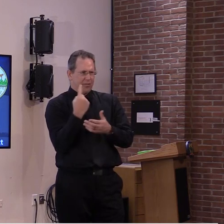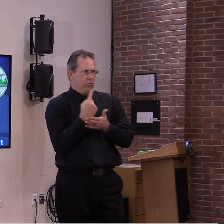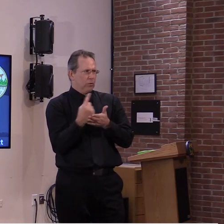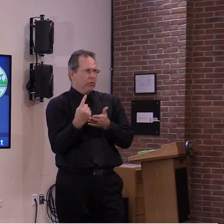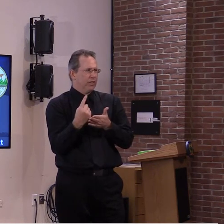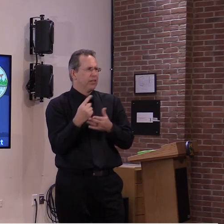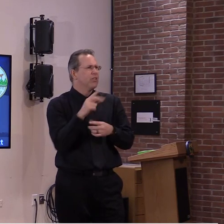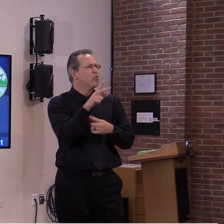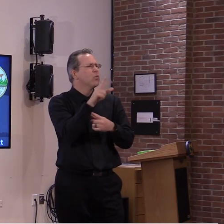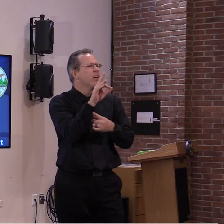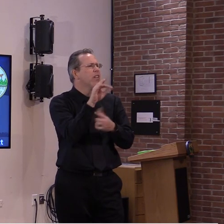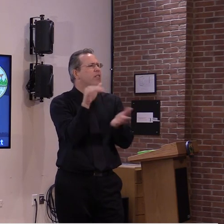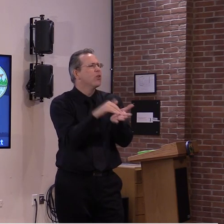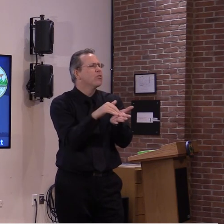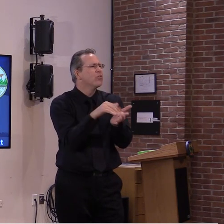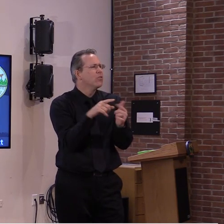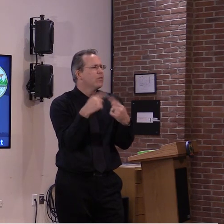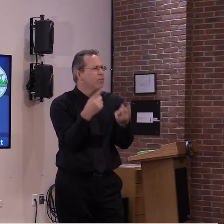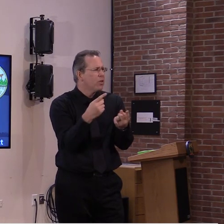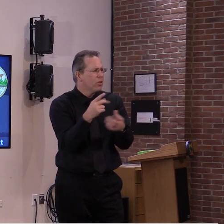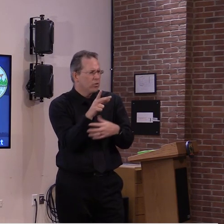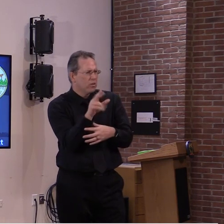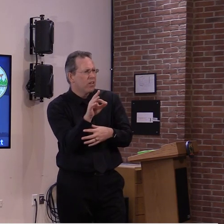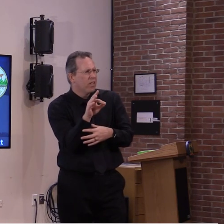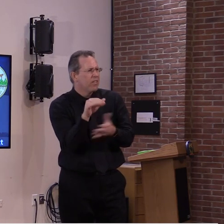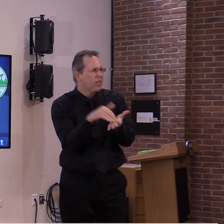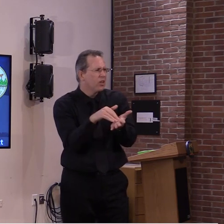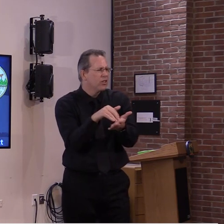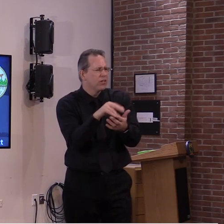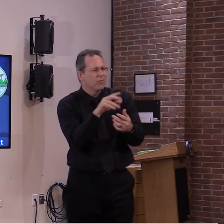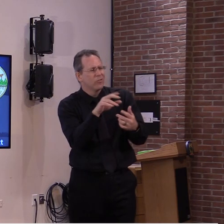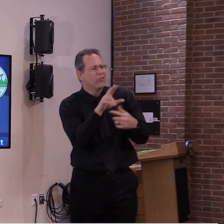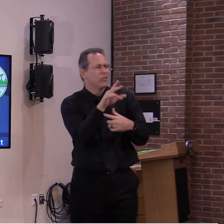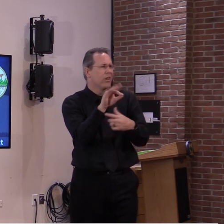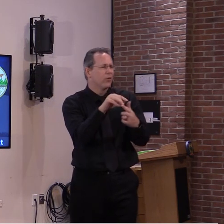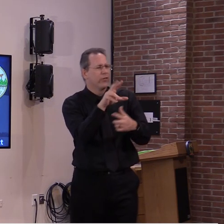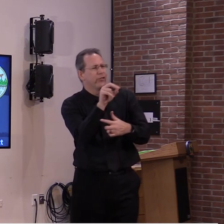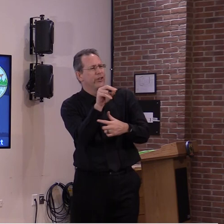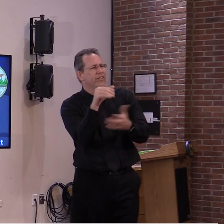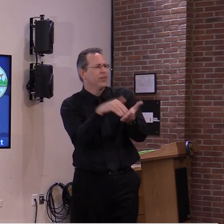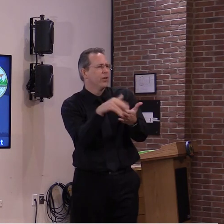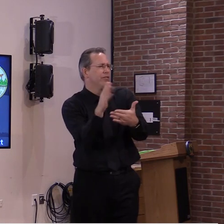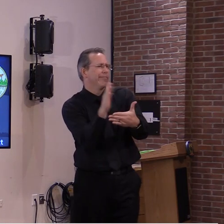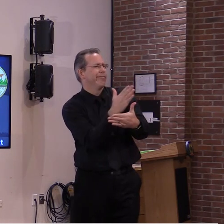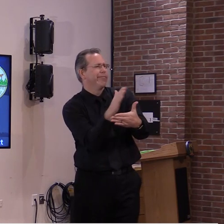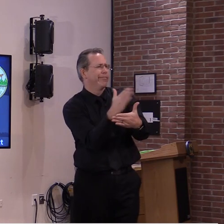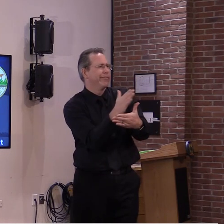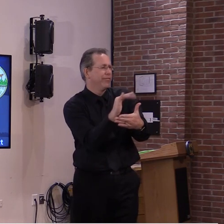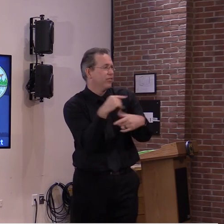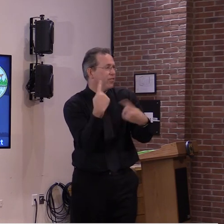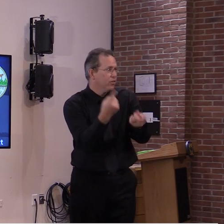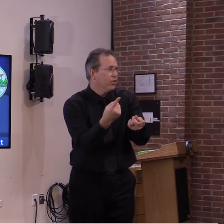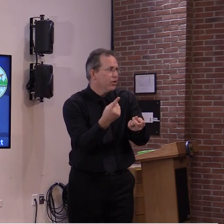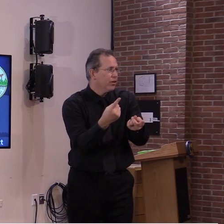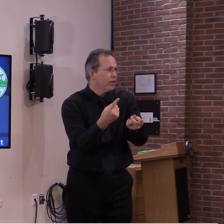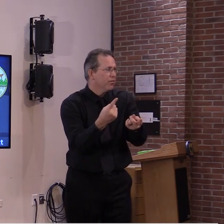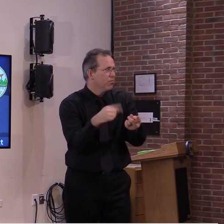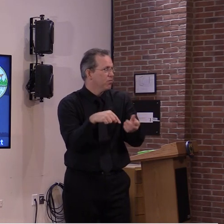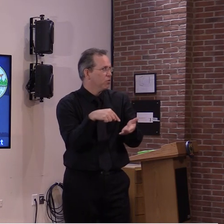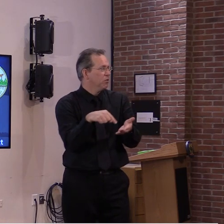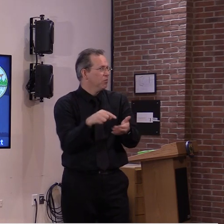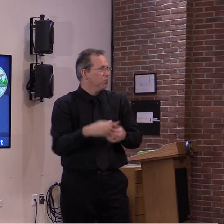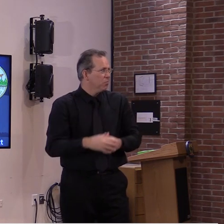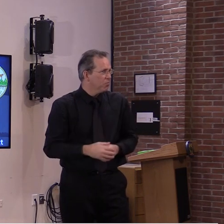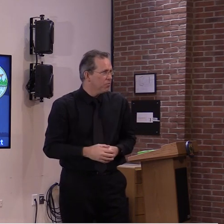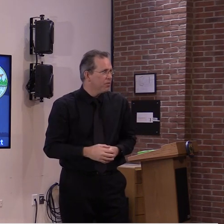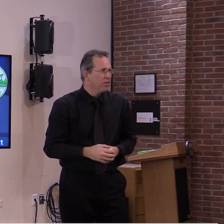averaging between 30 and 33,000 over a 7 day period for quite some